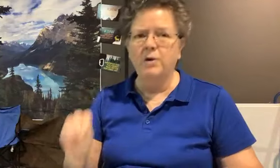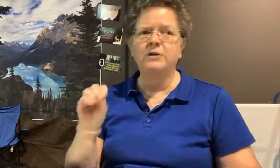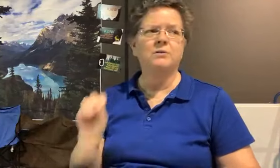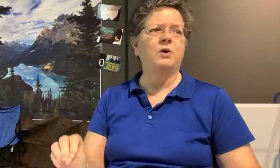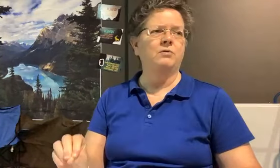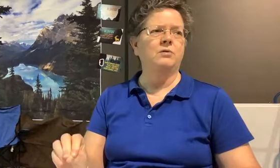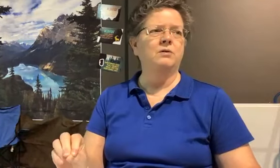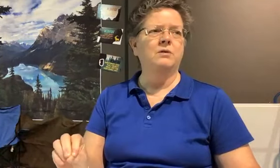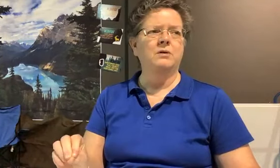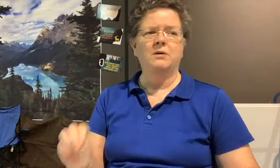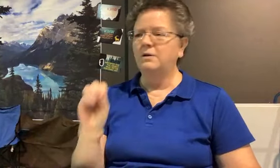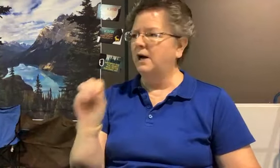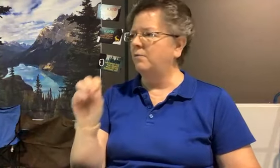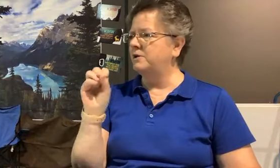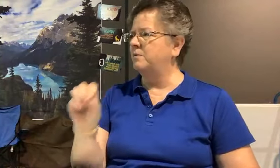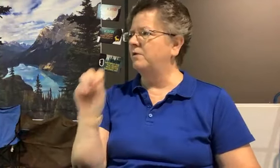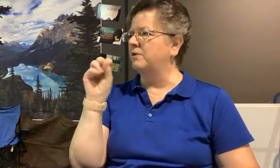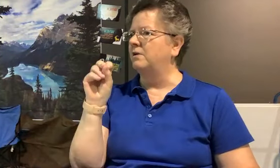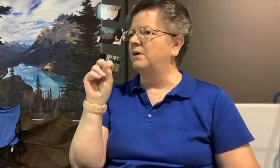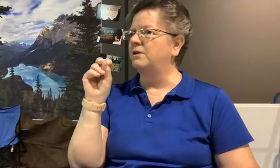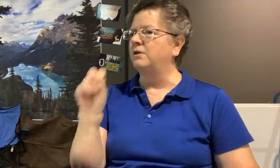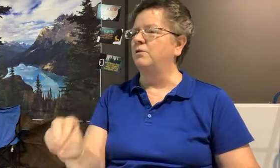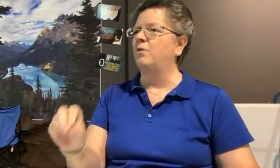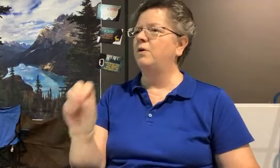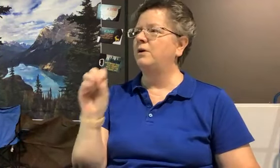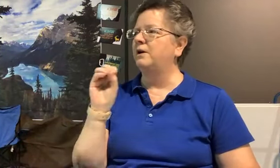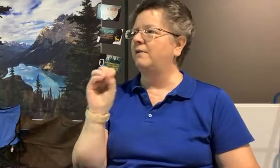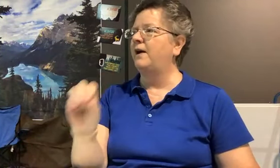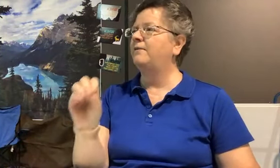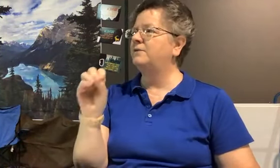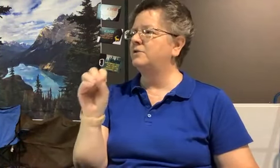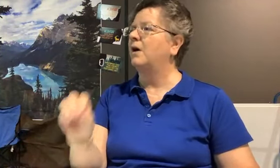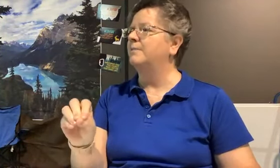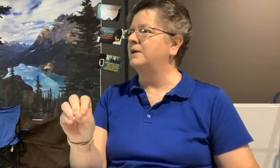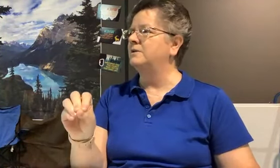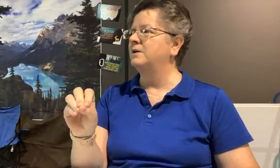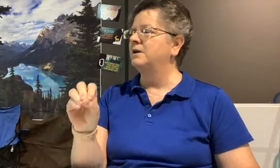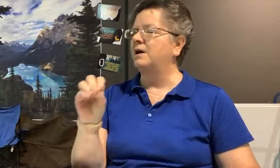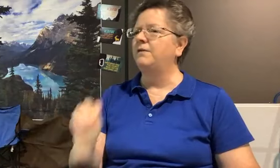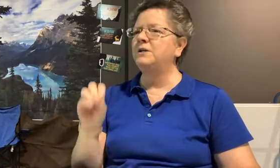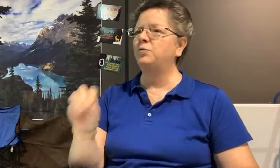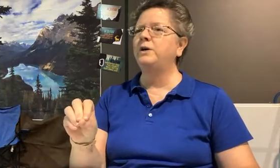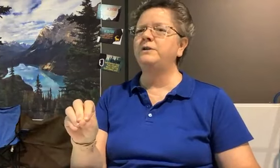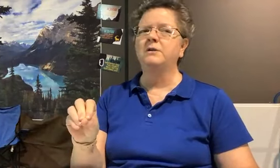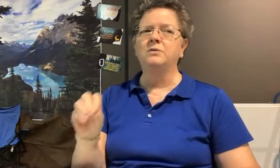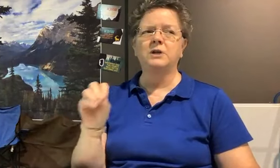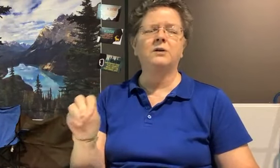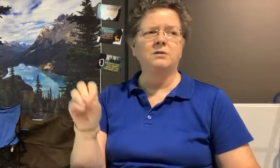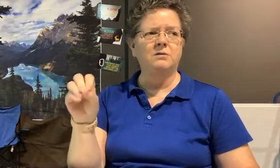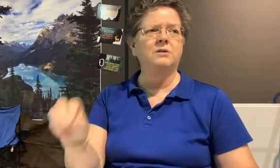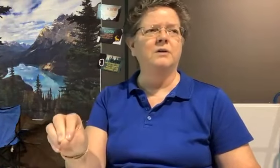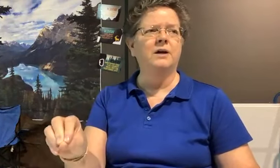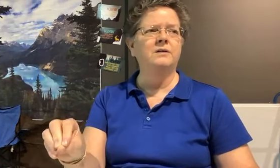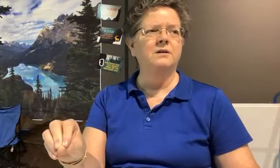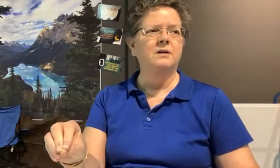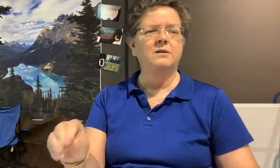Yahweh Sabaoth. Yahweh Sabaoth, the Lord of heaven's armies. If he's with you telling you to do it, you